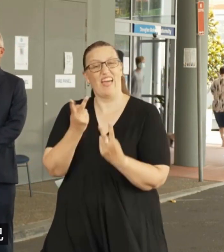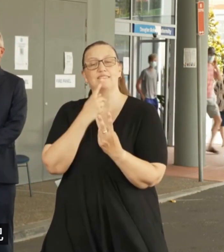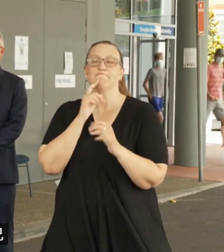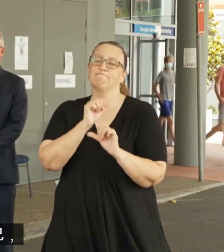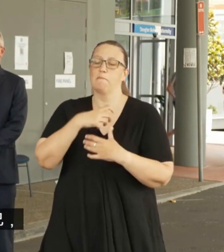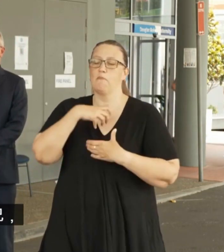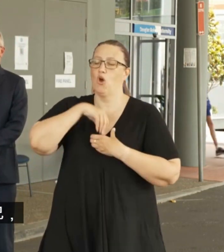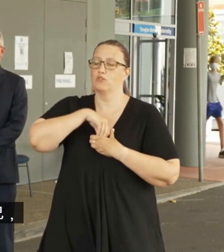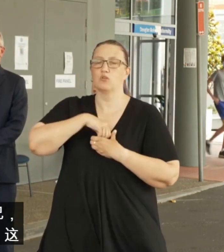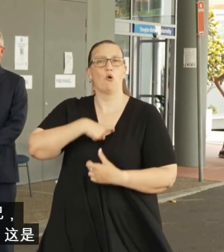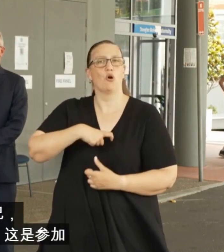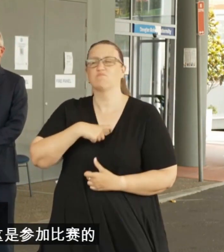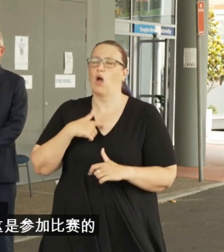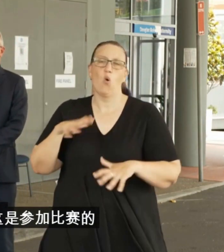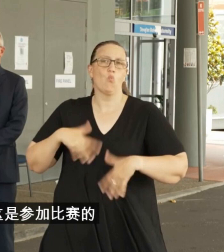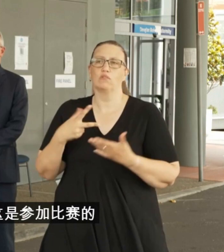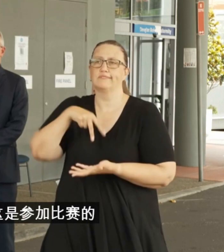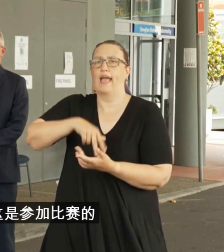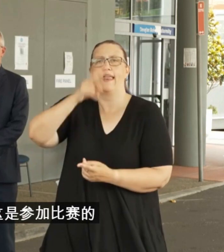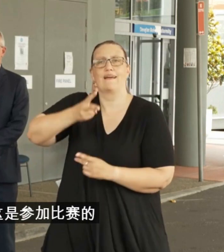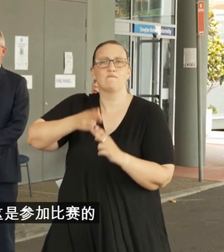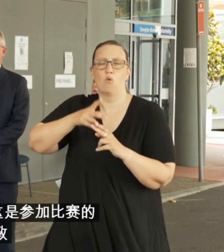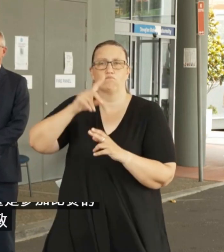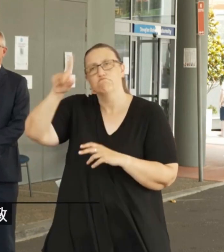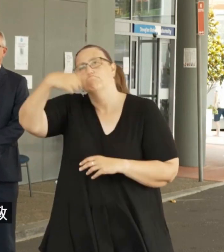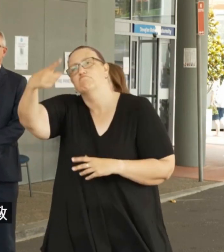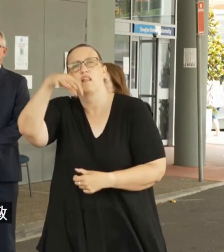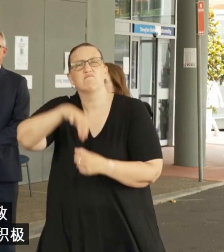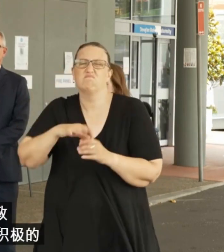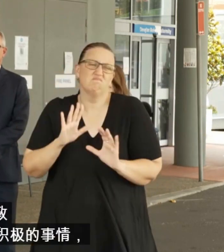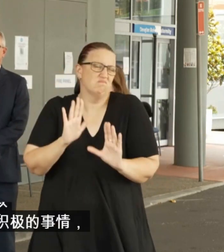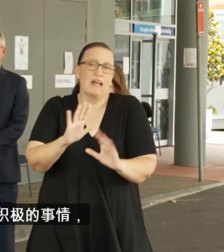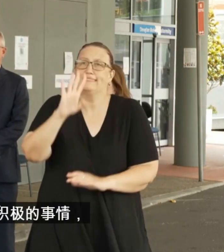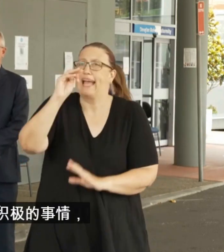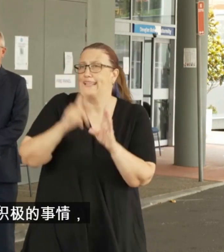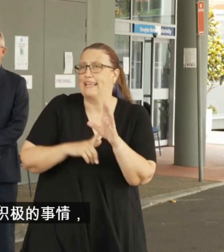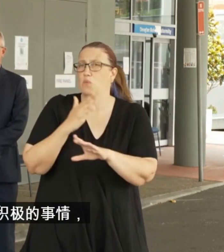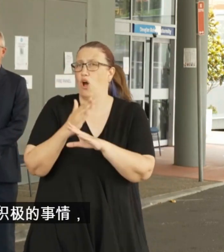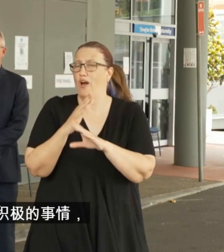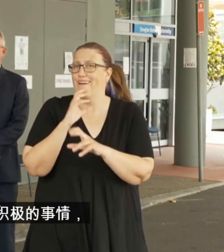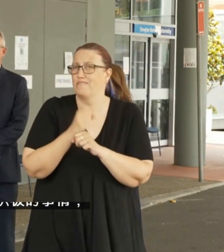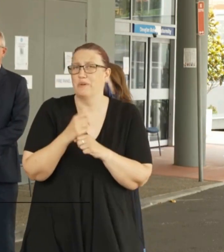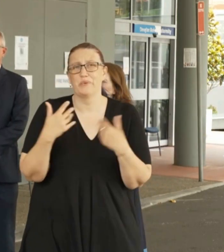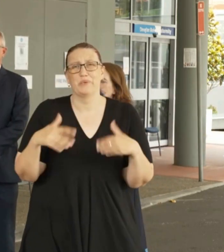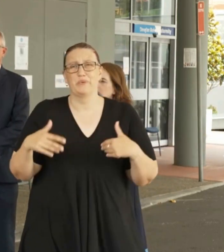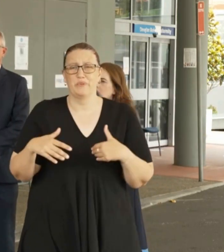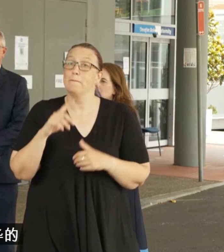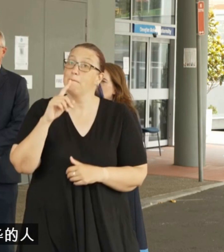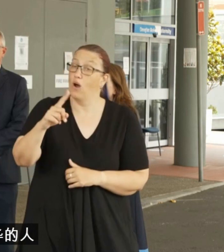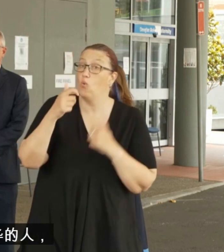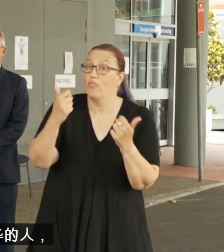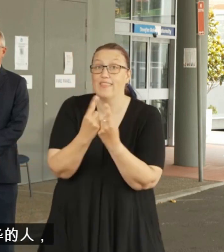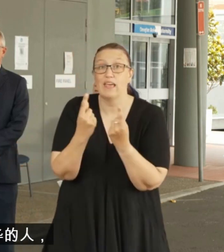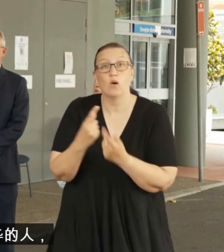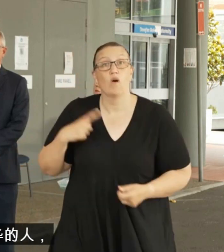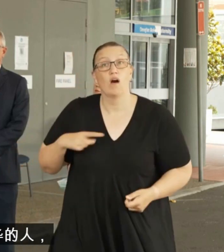personal situations, they weren't going to contest, and that's a natural part of being in government for 10 years. But it's a positive thing as well, because we've got very talented people who have